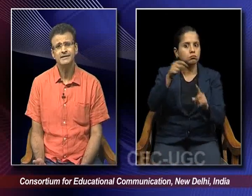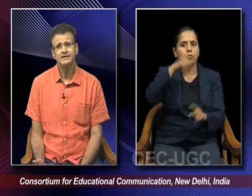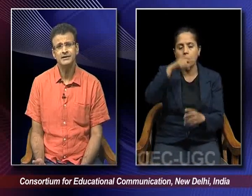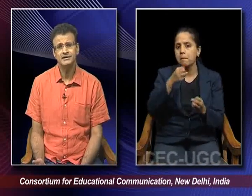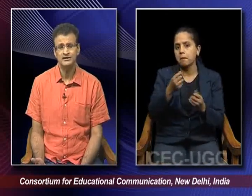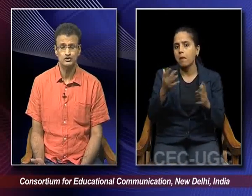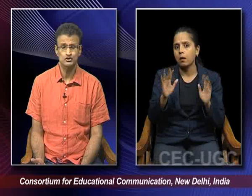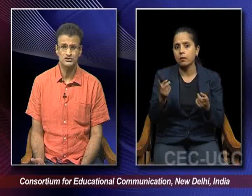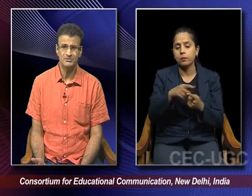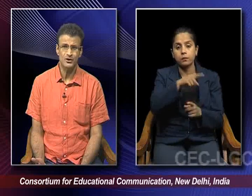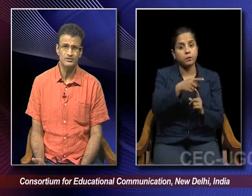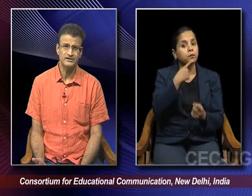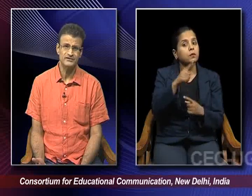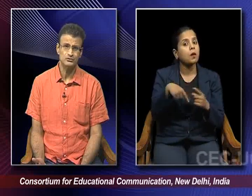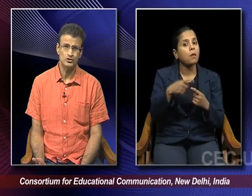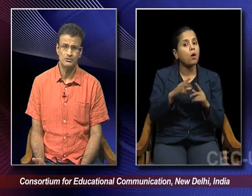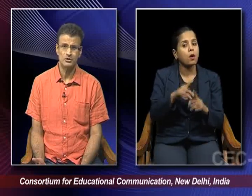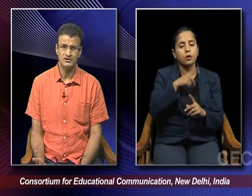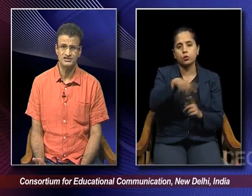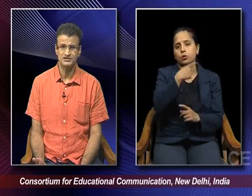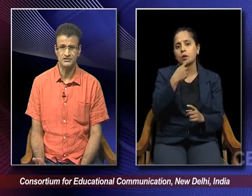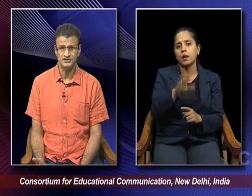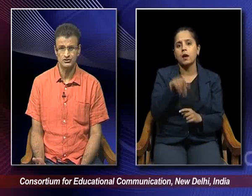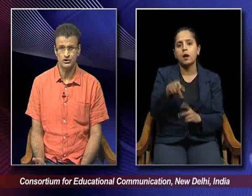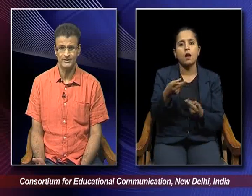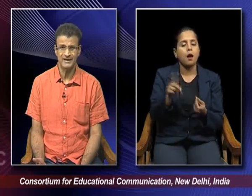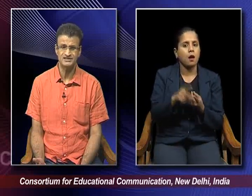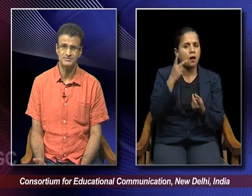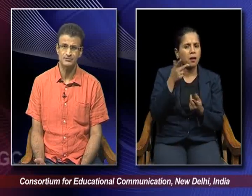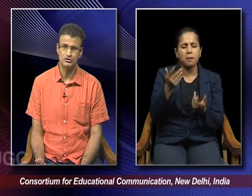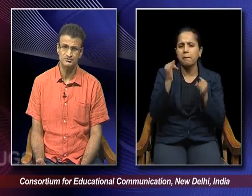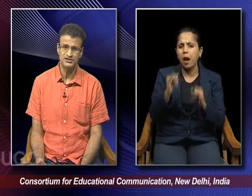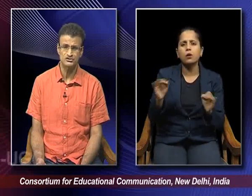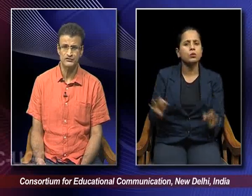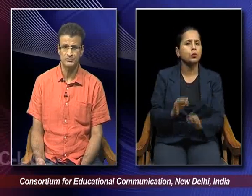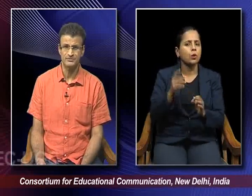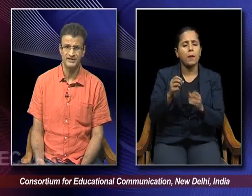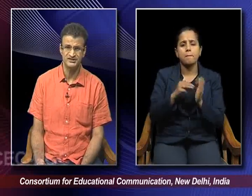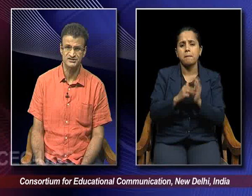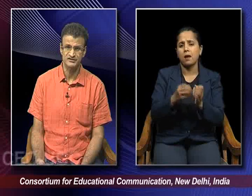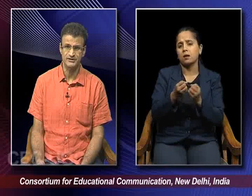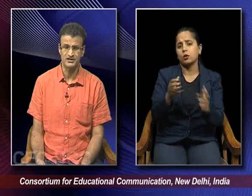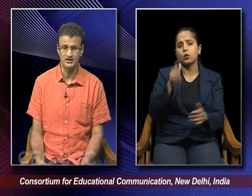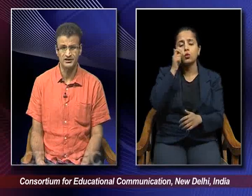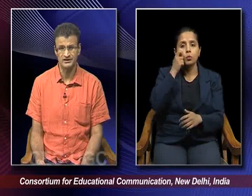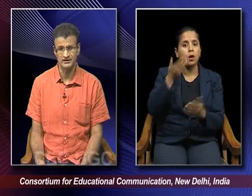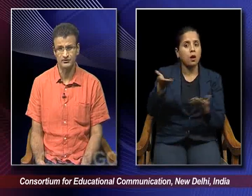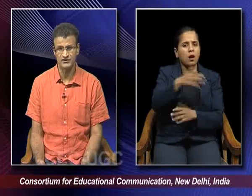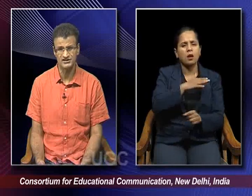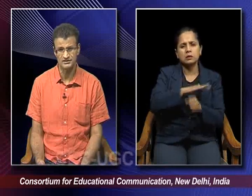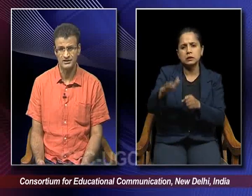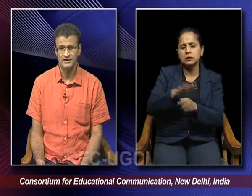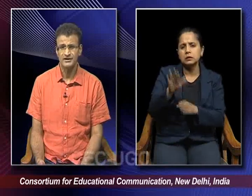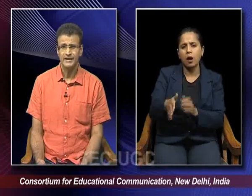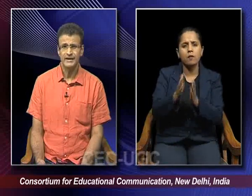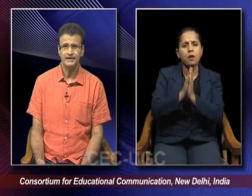And he also talks about that when you talk about religion, it is not bad simply because millions of human beings, they have been killed in the name of